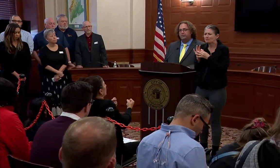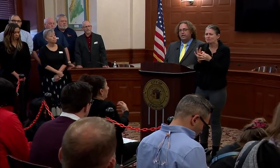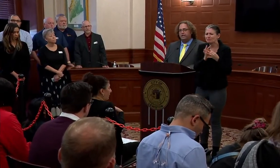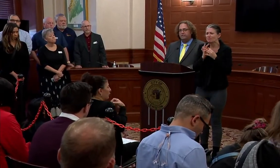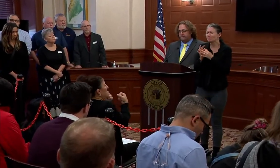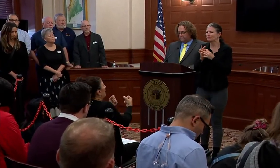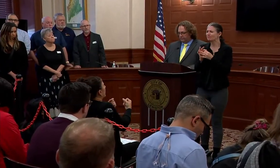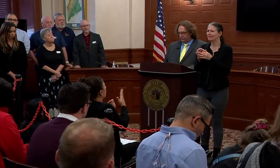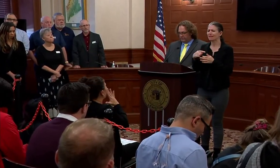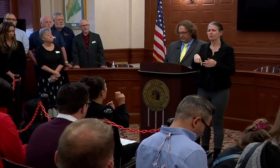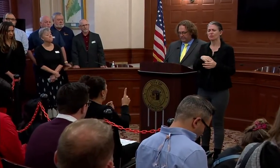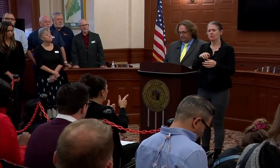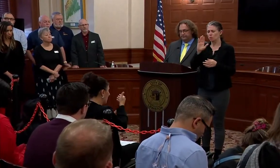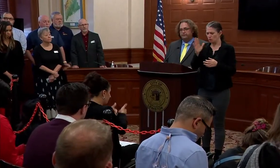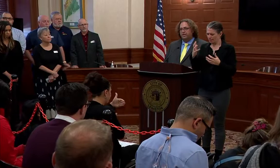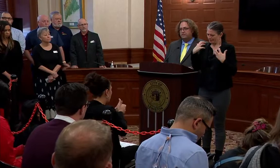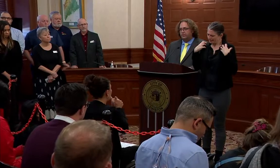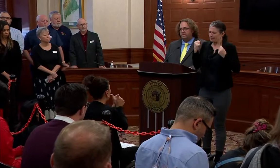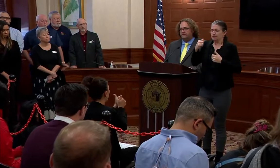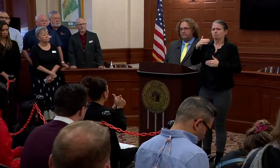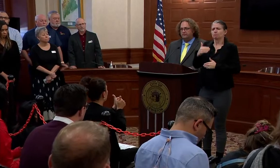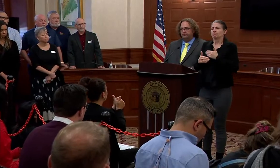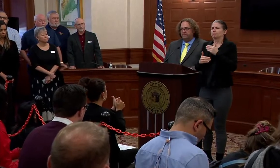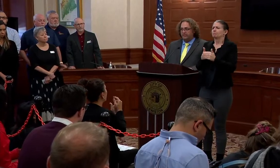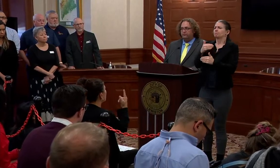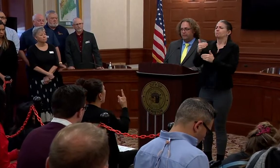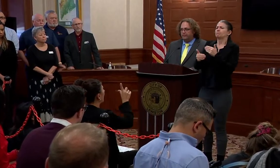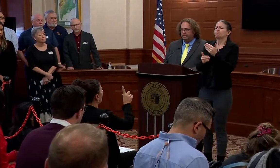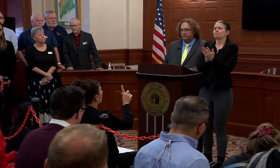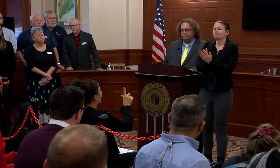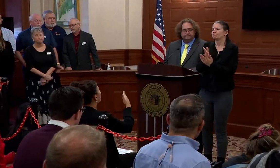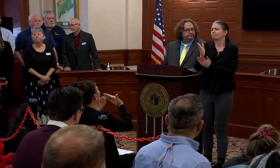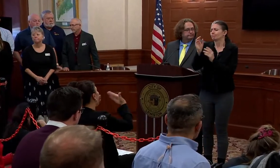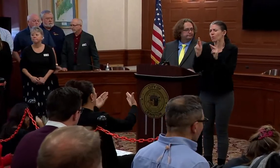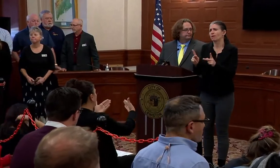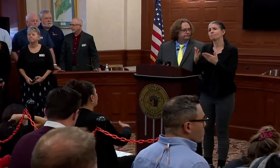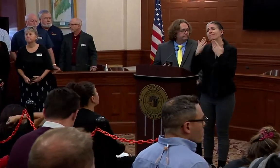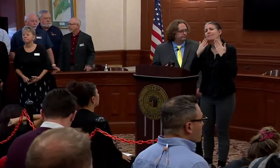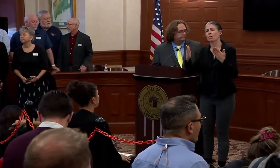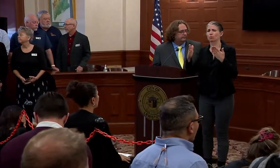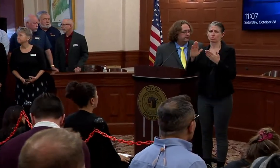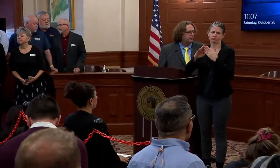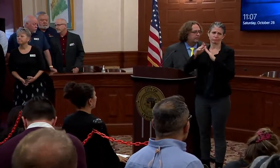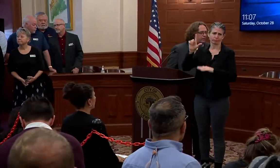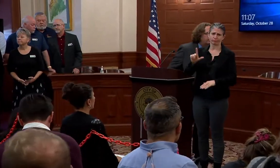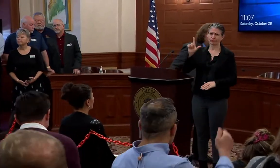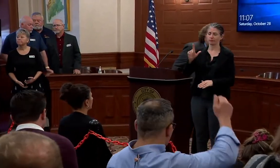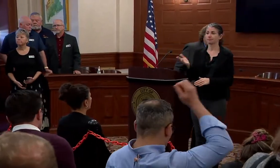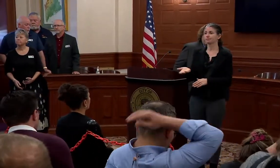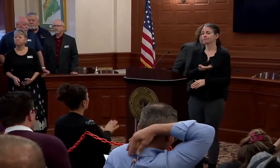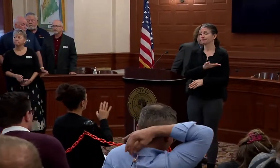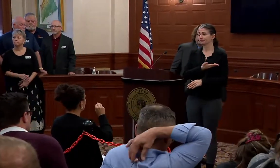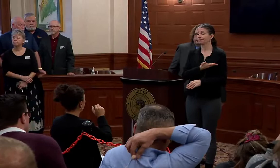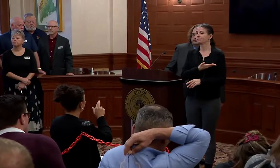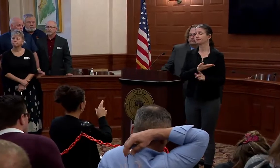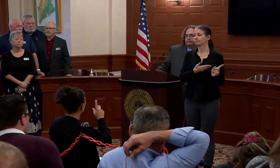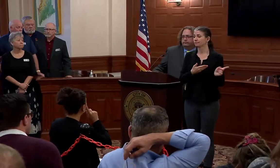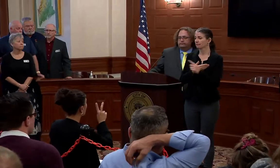we'll be okay as we move forward together as one Lewiston. Thank you very much. Mayor, do you have any information